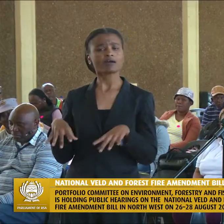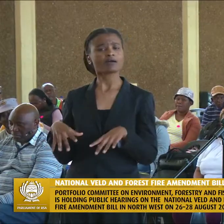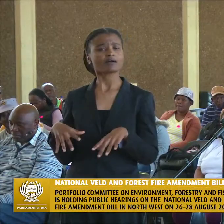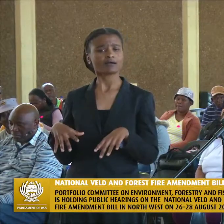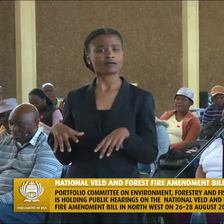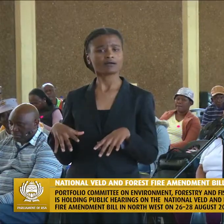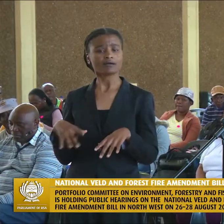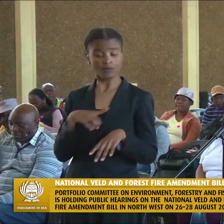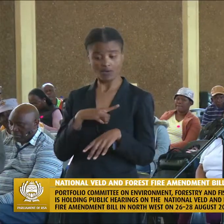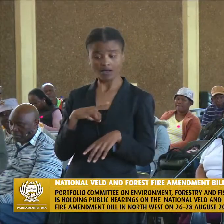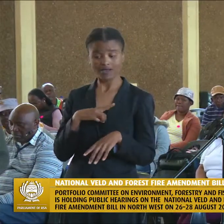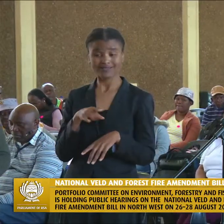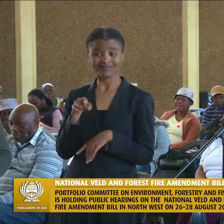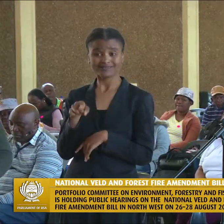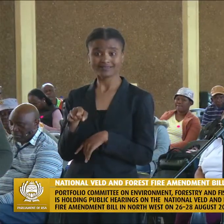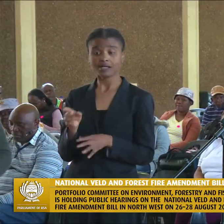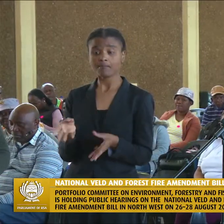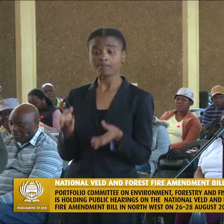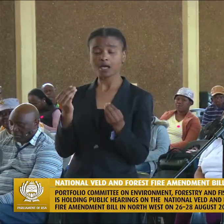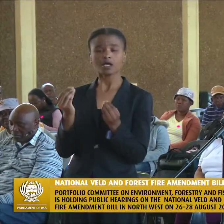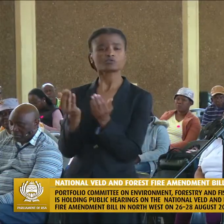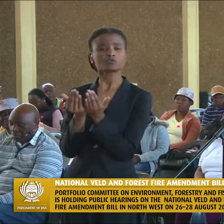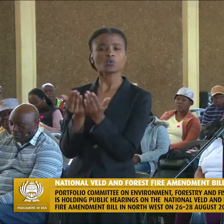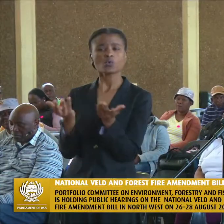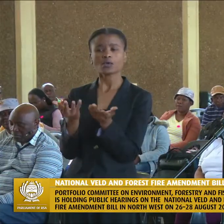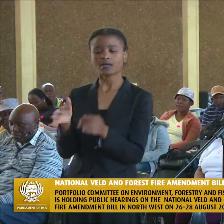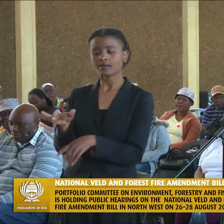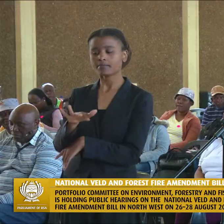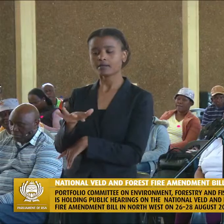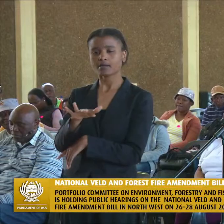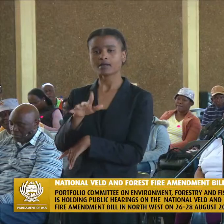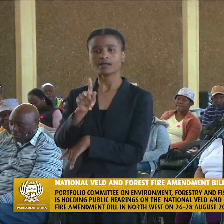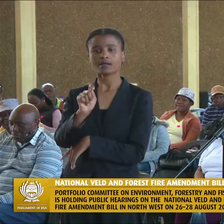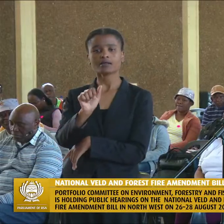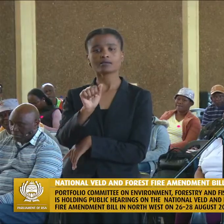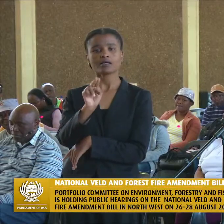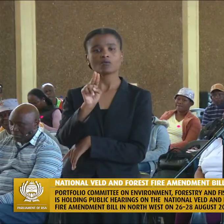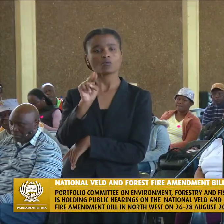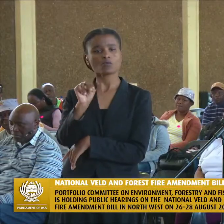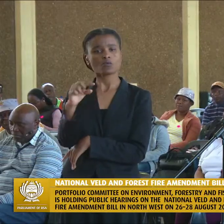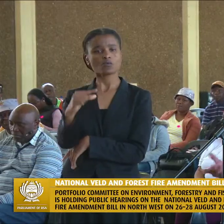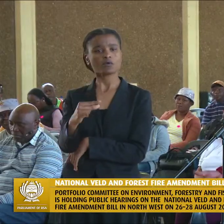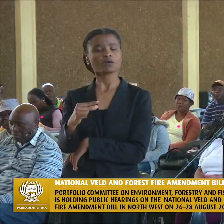because we are struggling we have managed to get the school